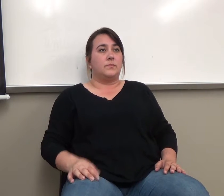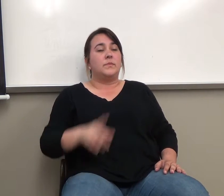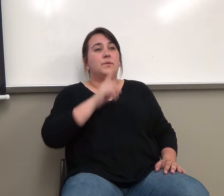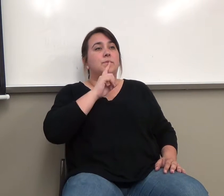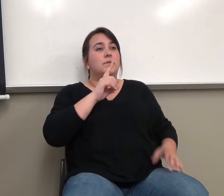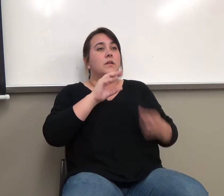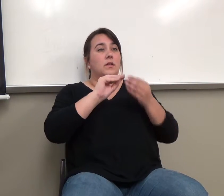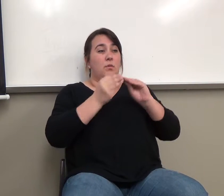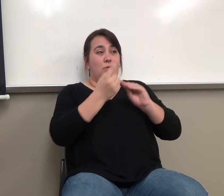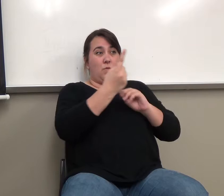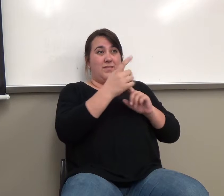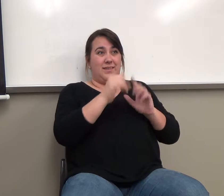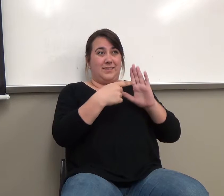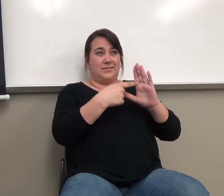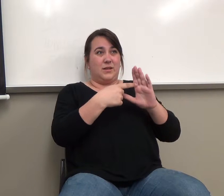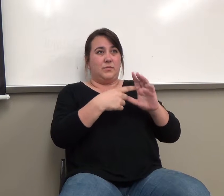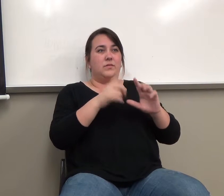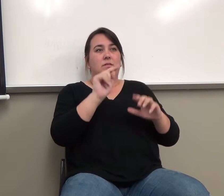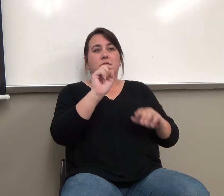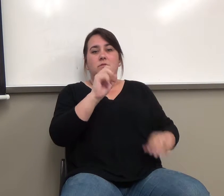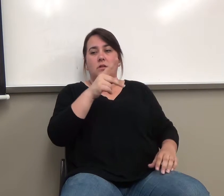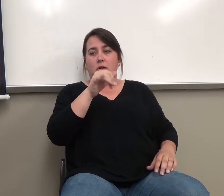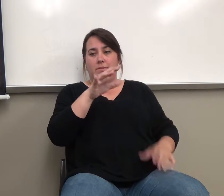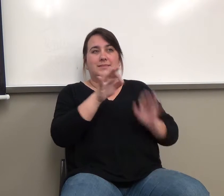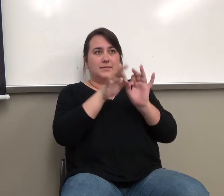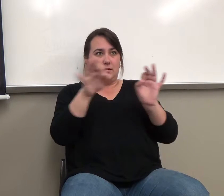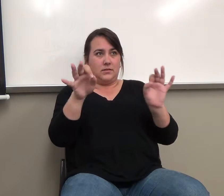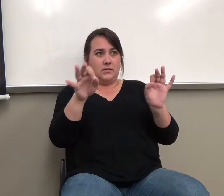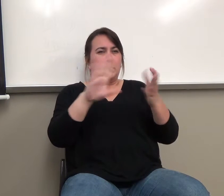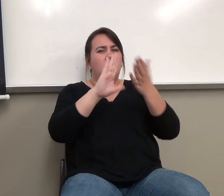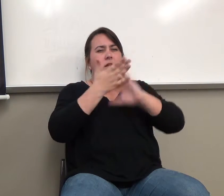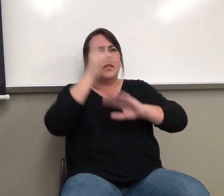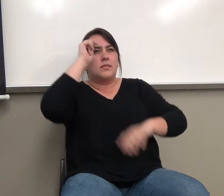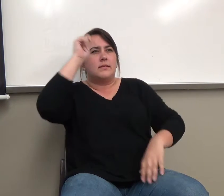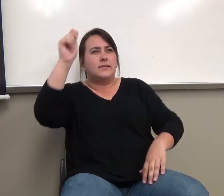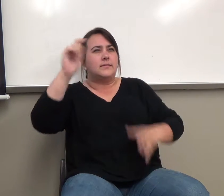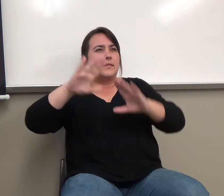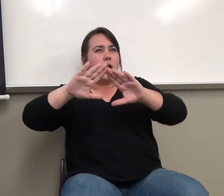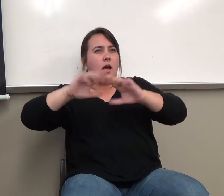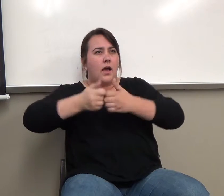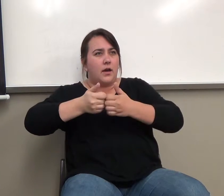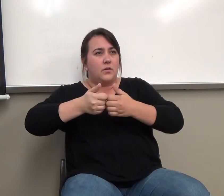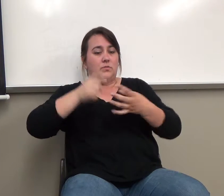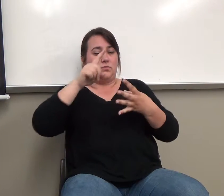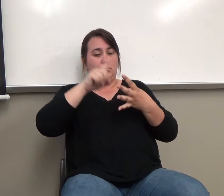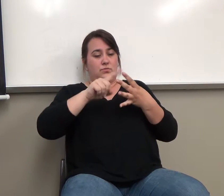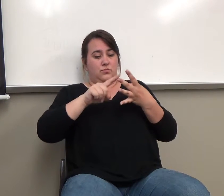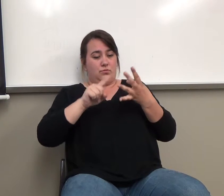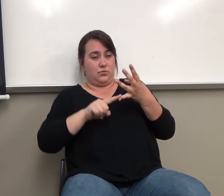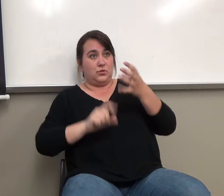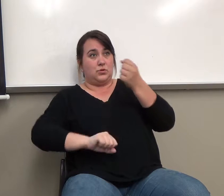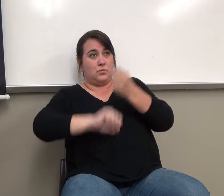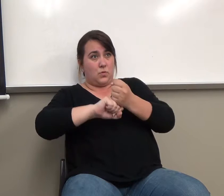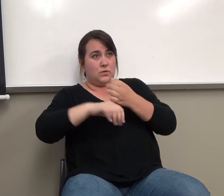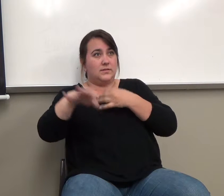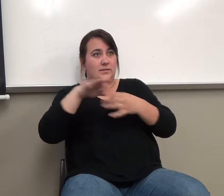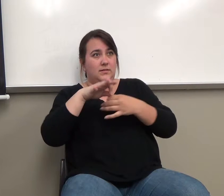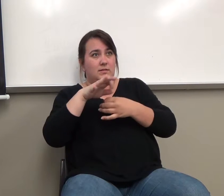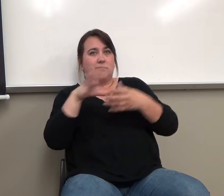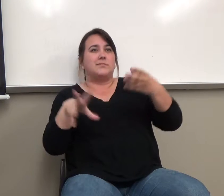to use. So this could be in your introduction somewhere, but it's not one of your items. It's